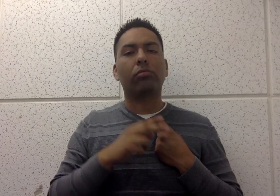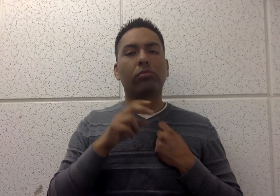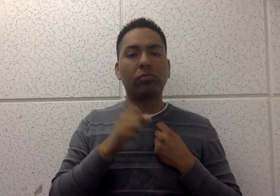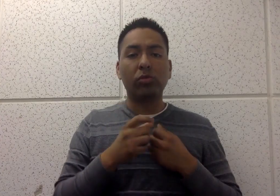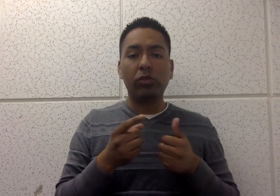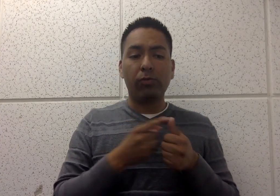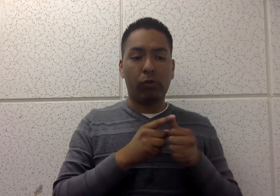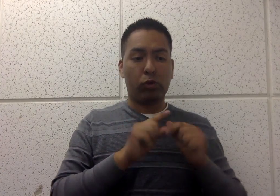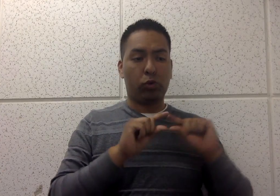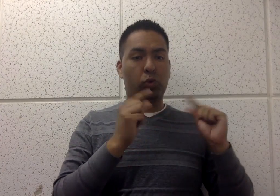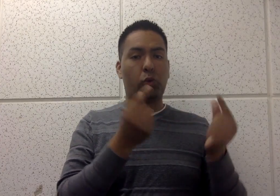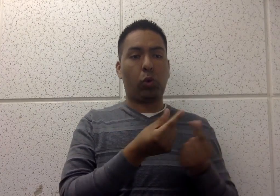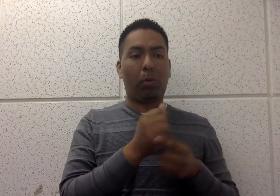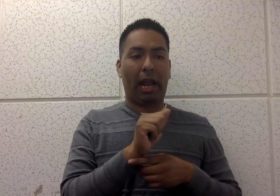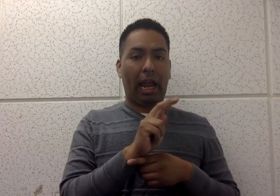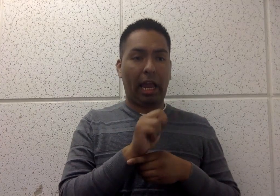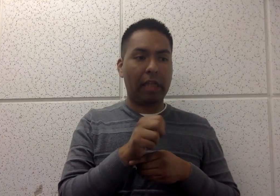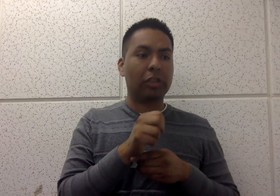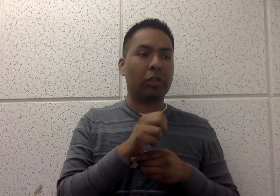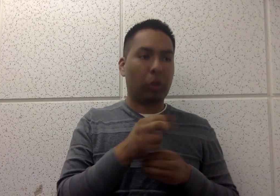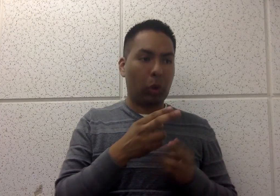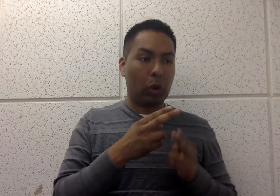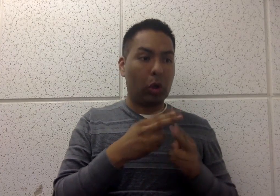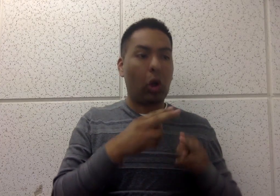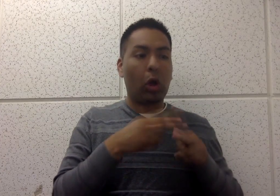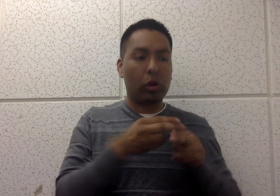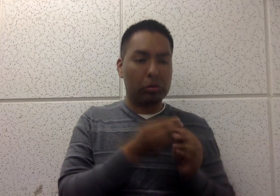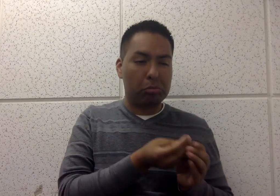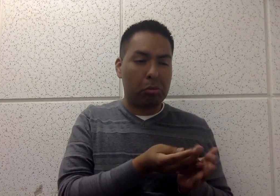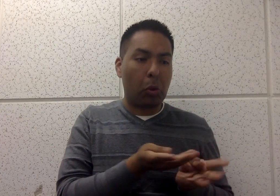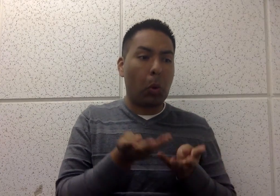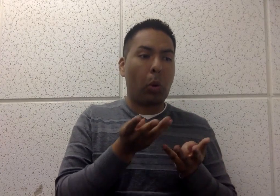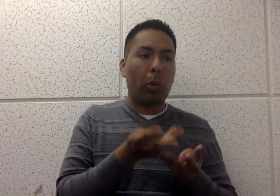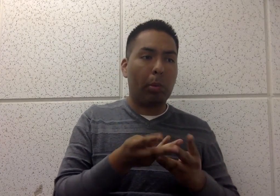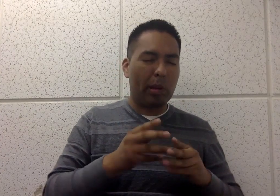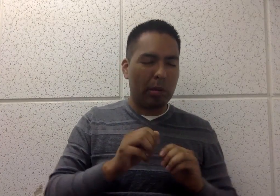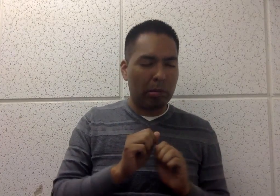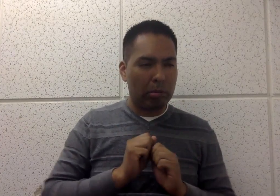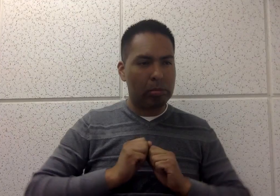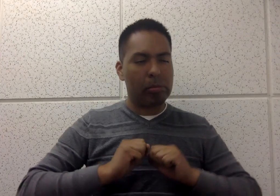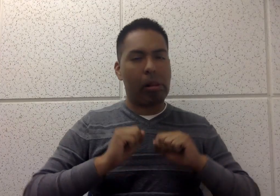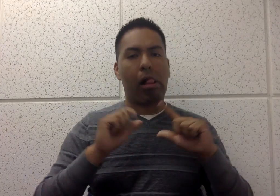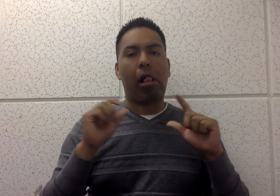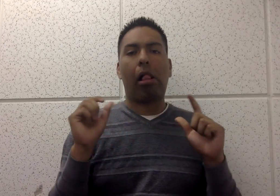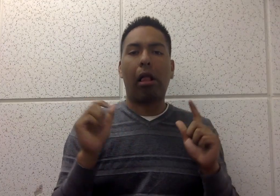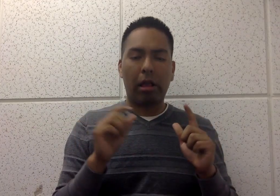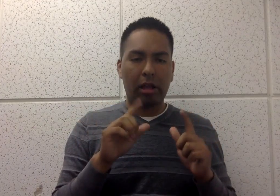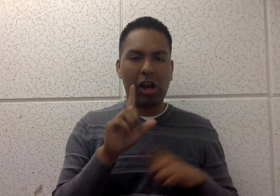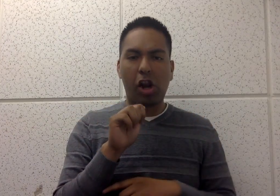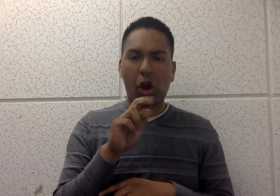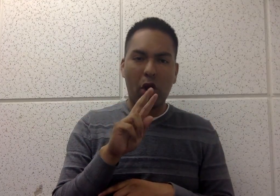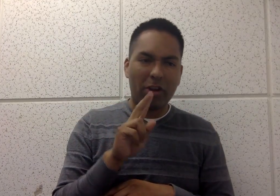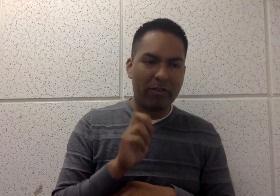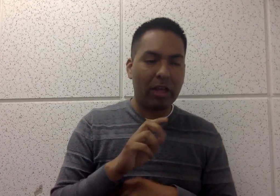ants emerge, their larvae, then their pupae, then they come out as adult ants. They go out, they get the food, they dig the nest, and the queen never comes out